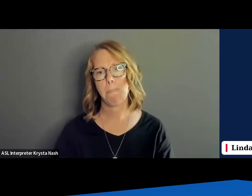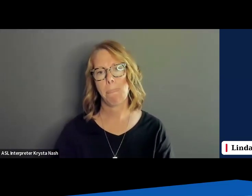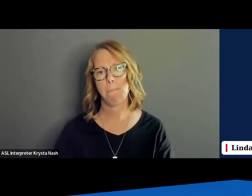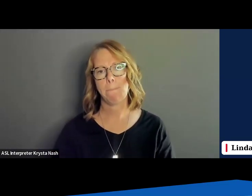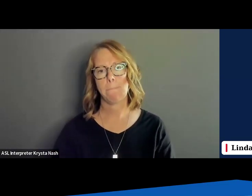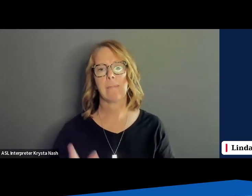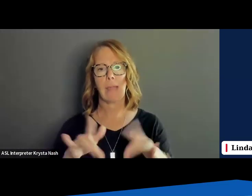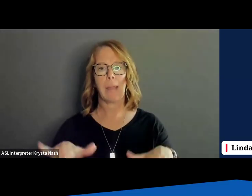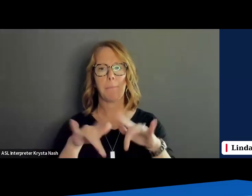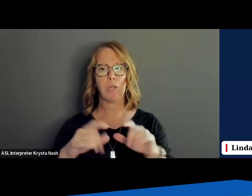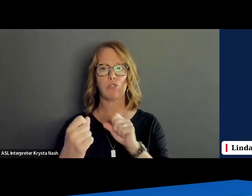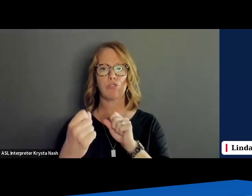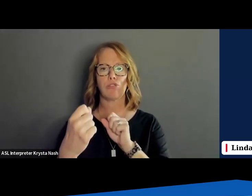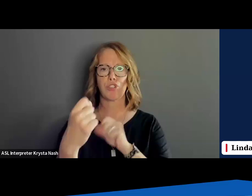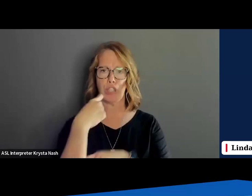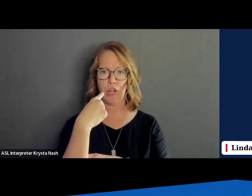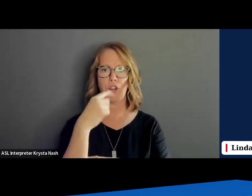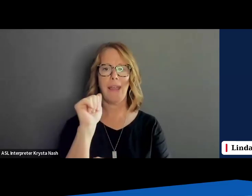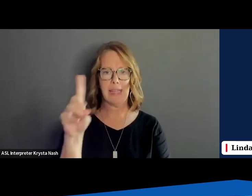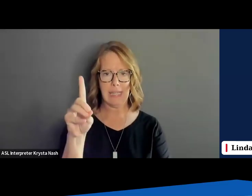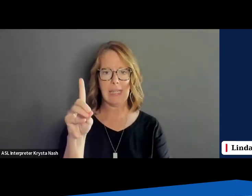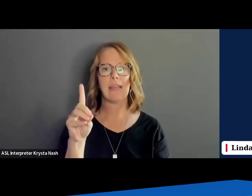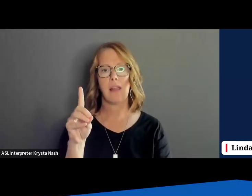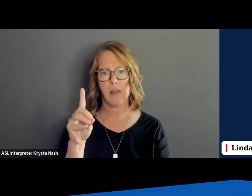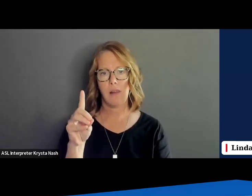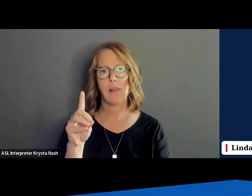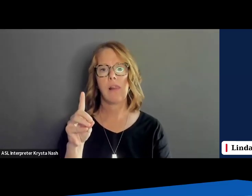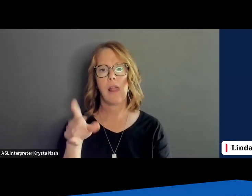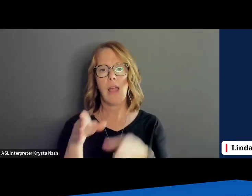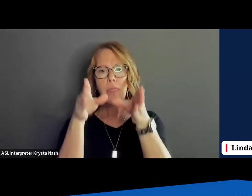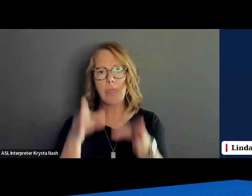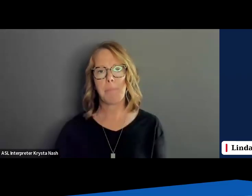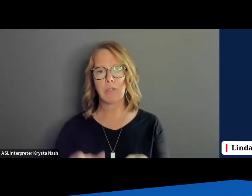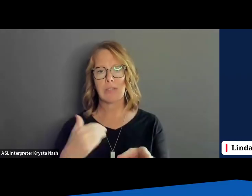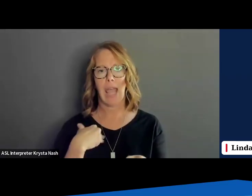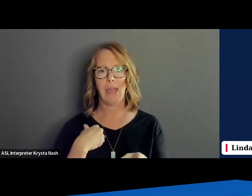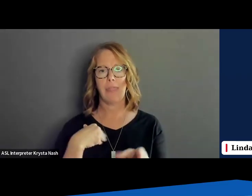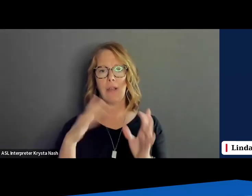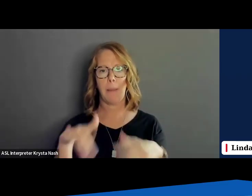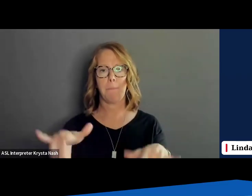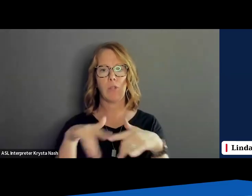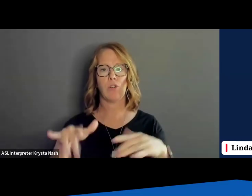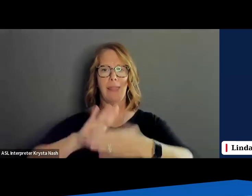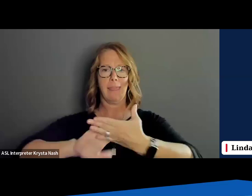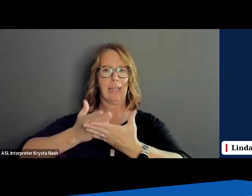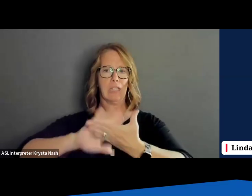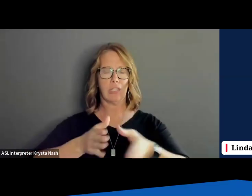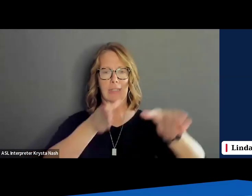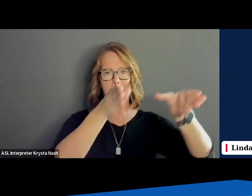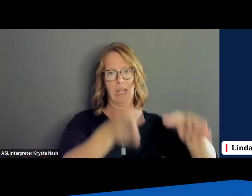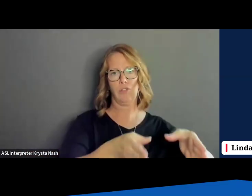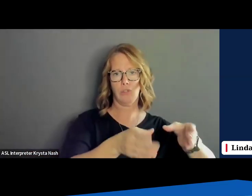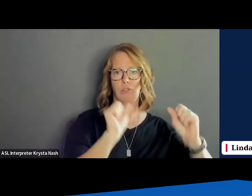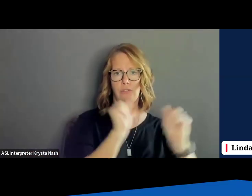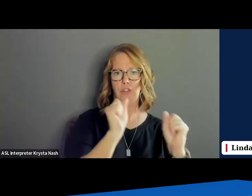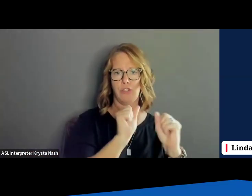The computer trigger can computer trigger AD, and the person had their computer in the kitchen. It was next to the refrigerator, and